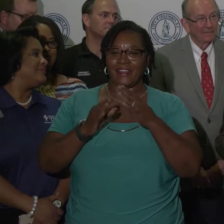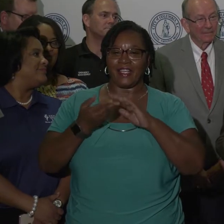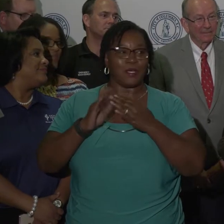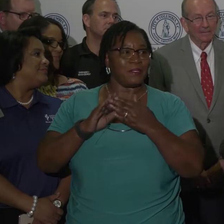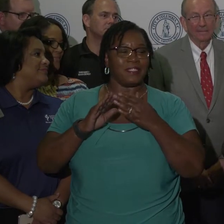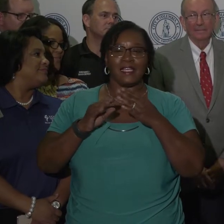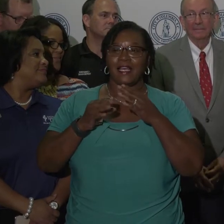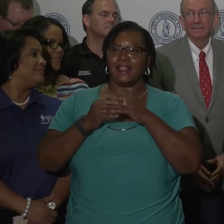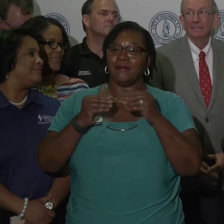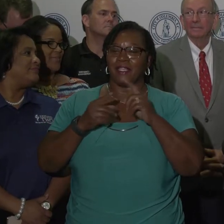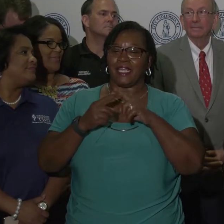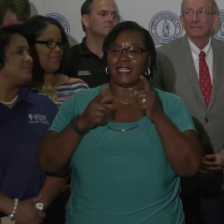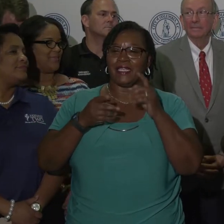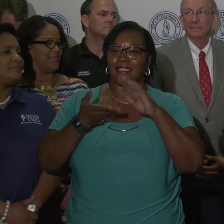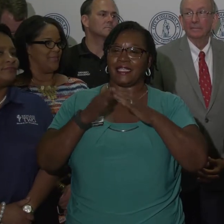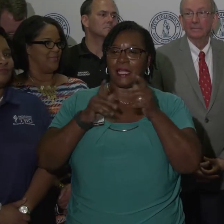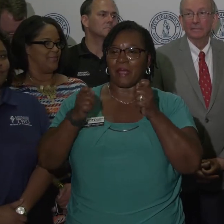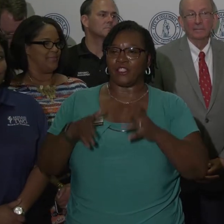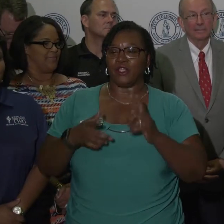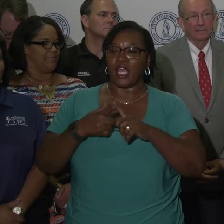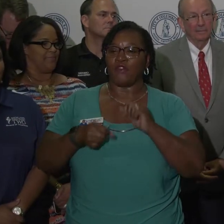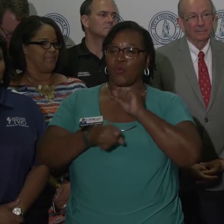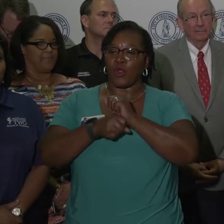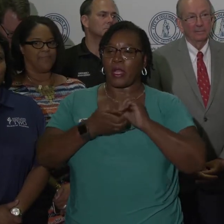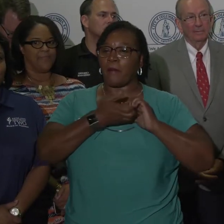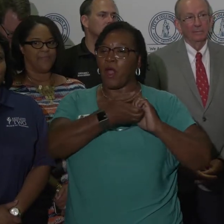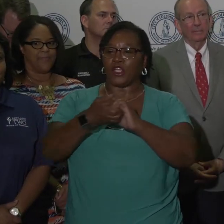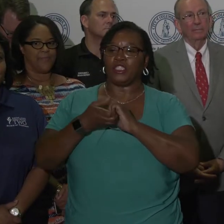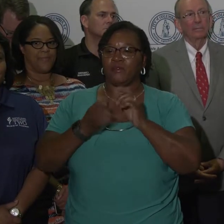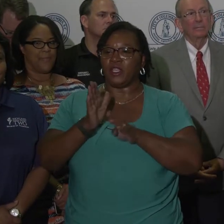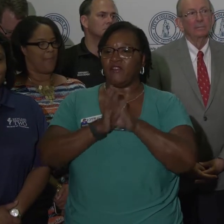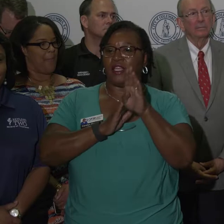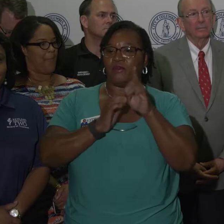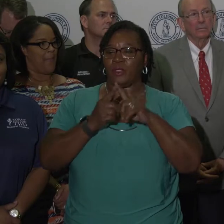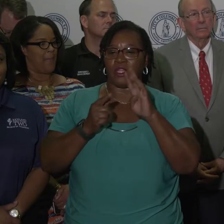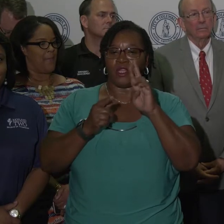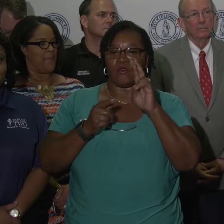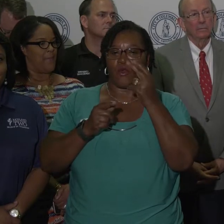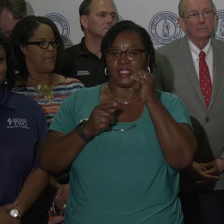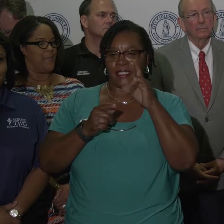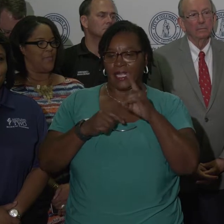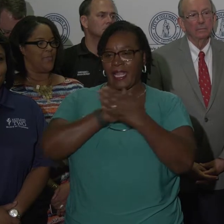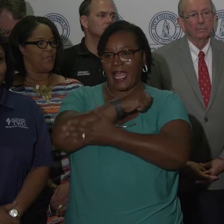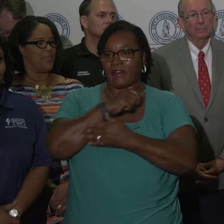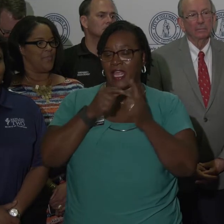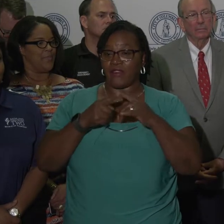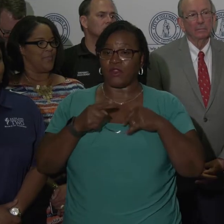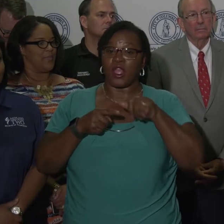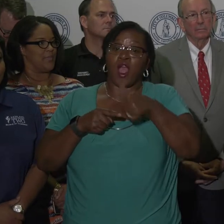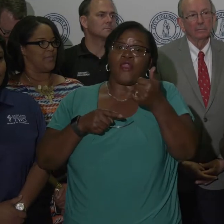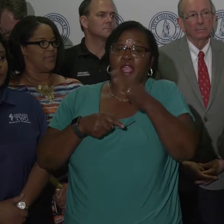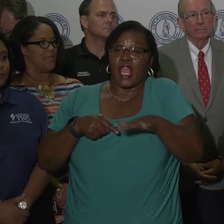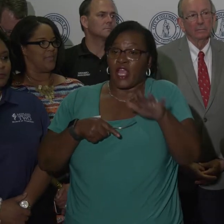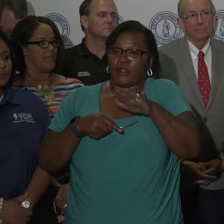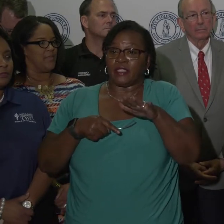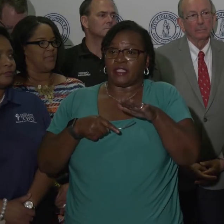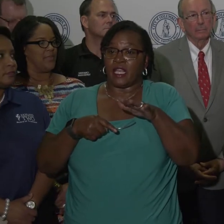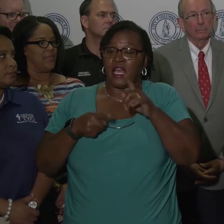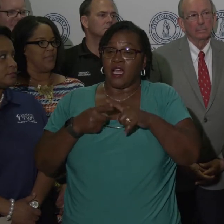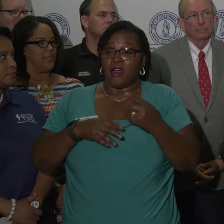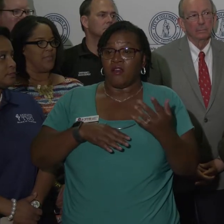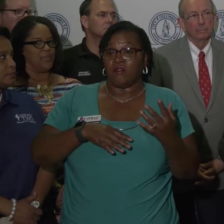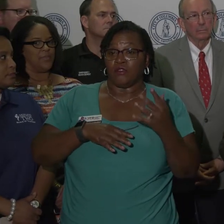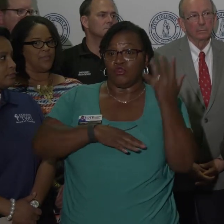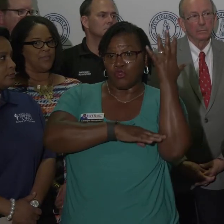and City Manager for the work and the partnership you have developed with Richland County. And for the unincorporated areas, falling